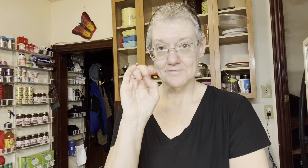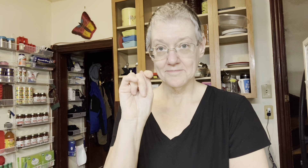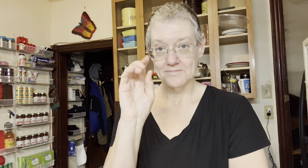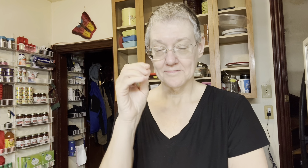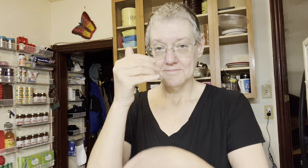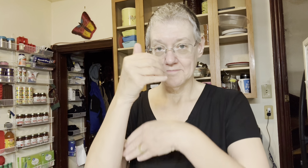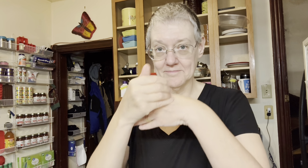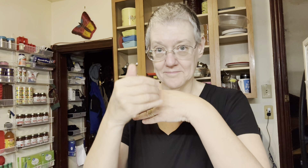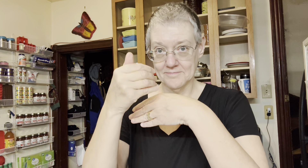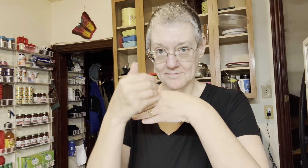Keto bread.